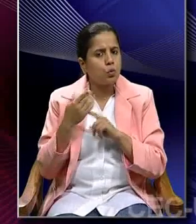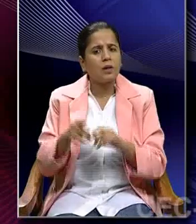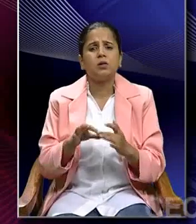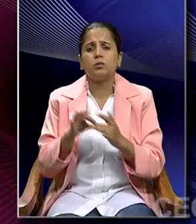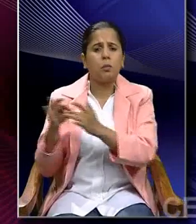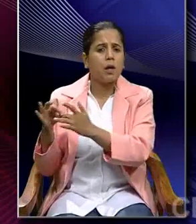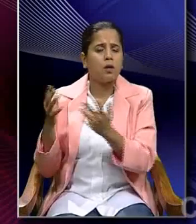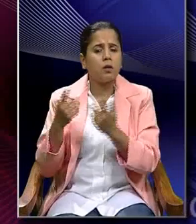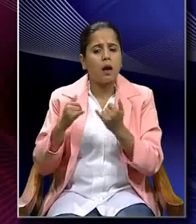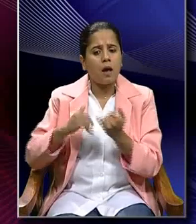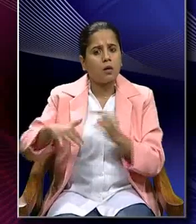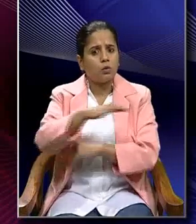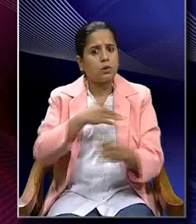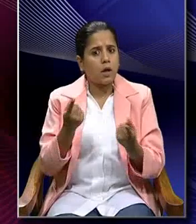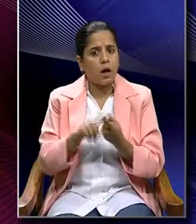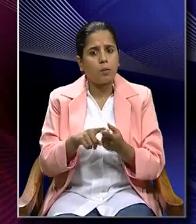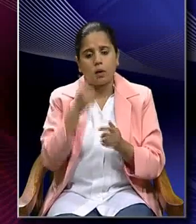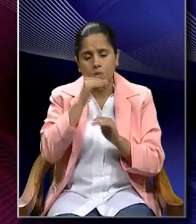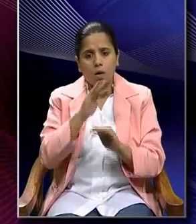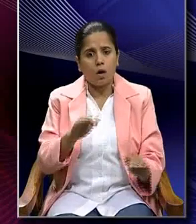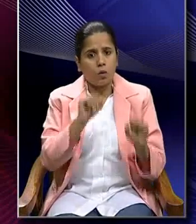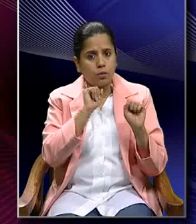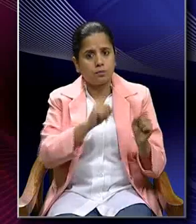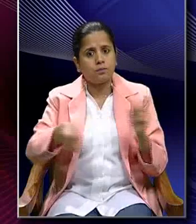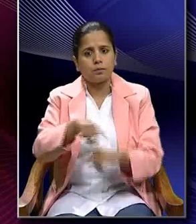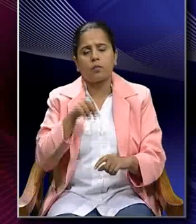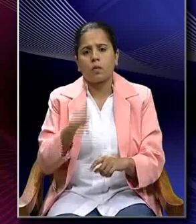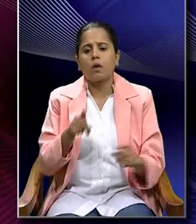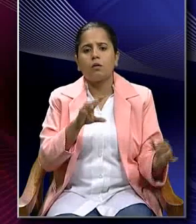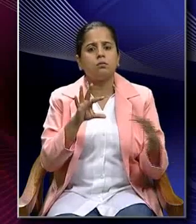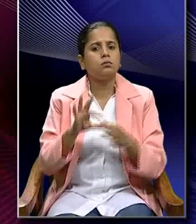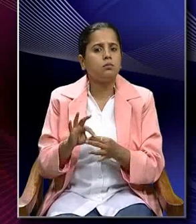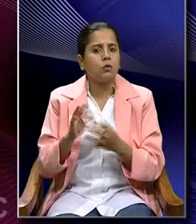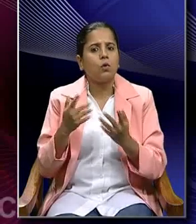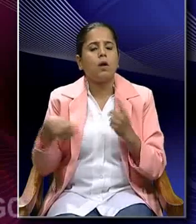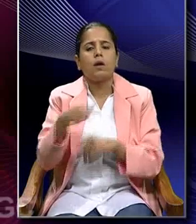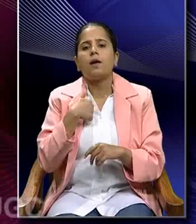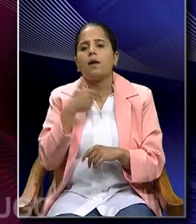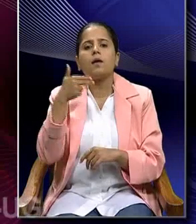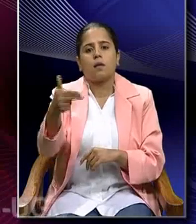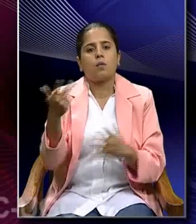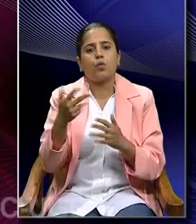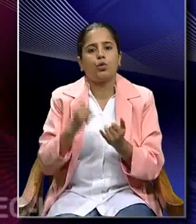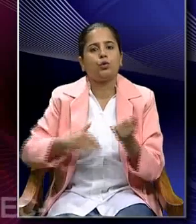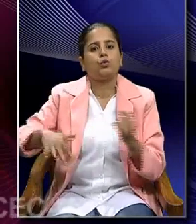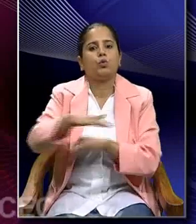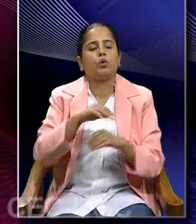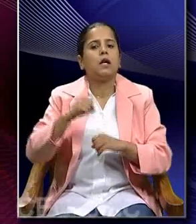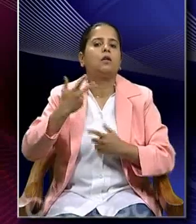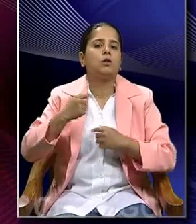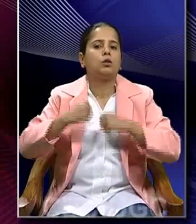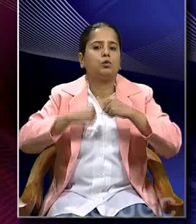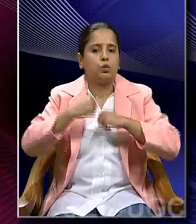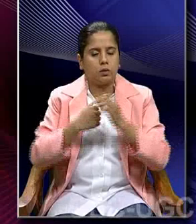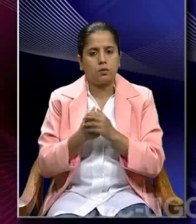special situation of the girl child has to be linked to what we call social structure.